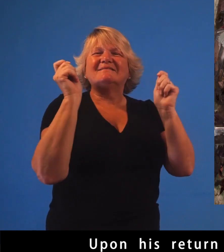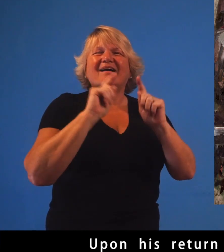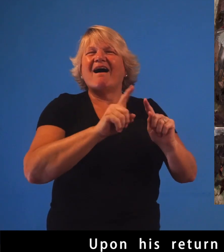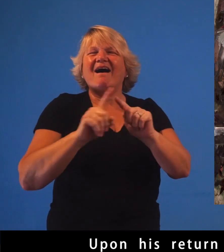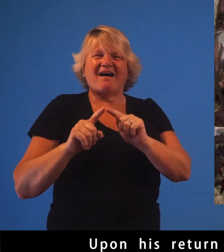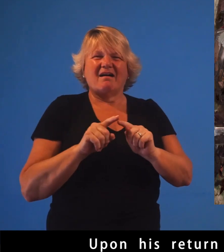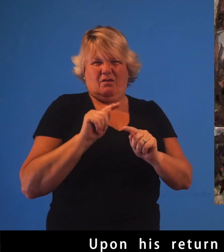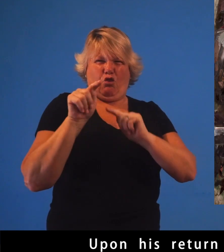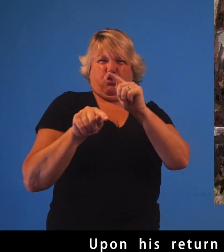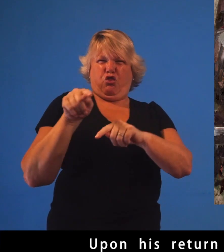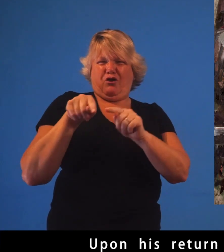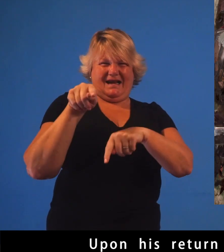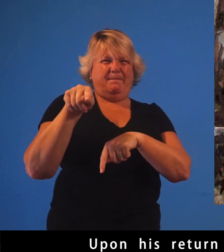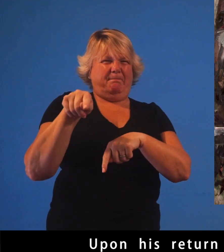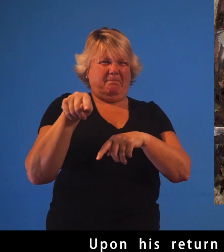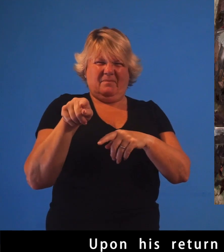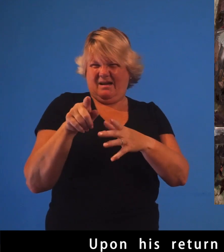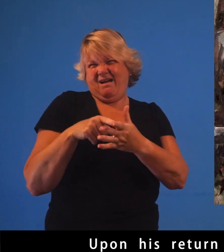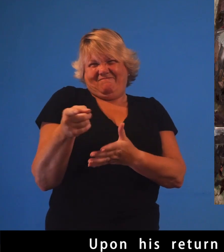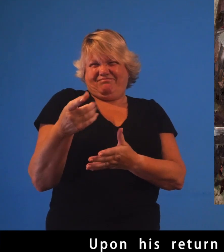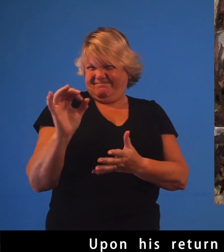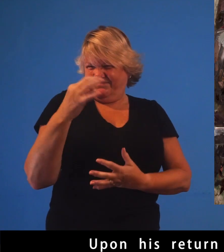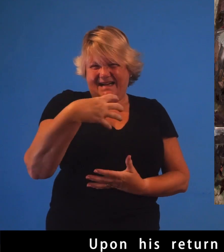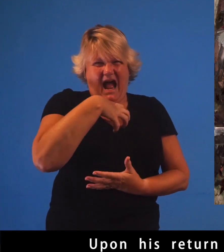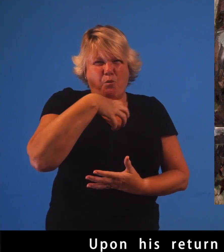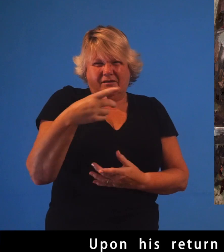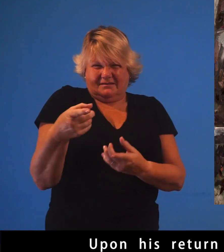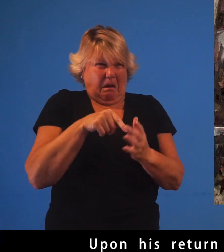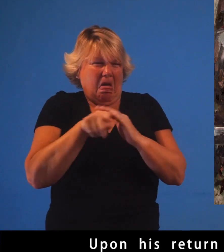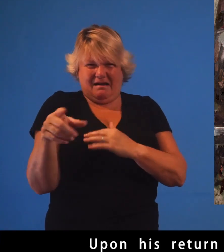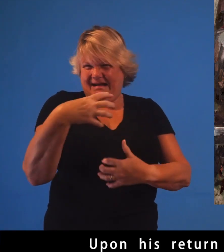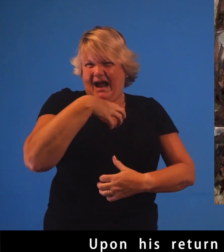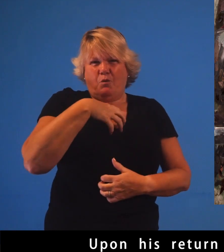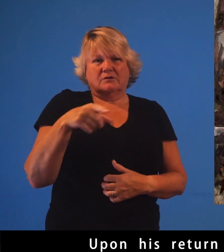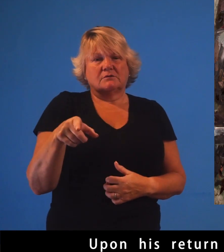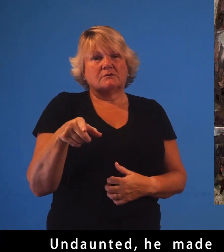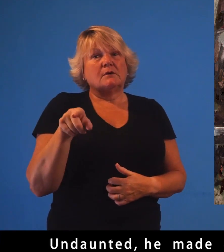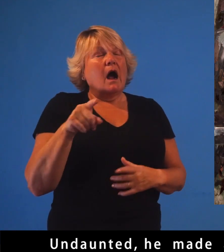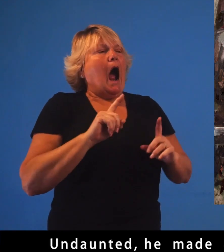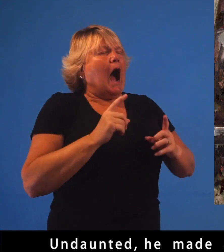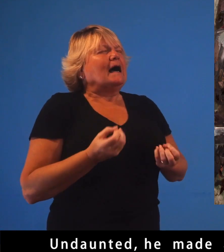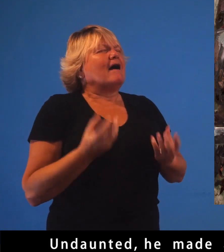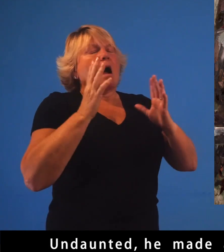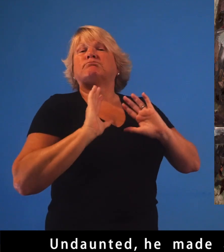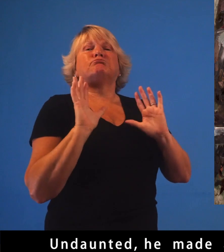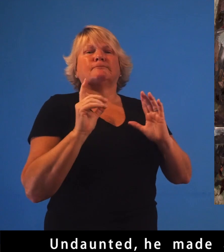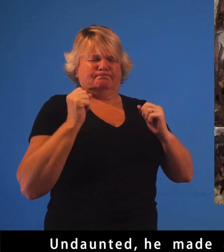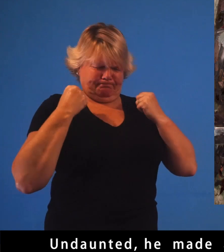Upon his return to Scotland, Howson was ridiculed in the media as a coward.